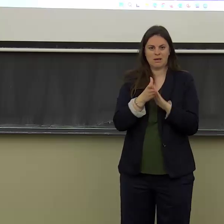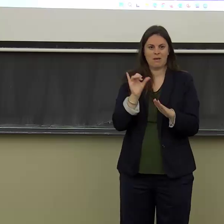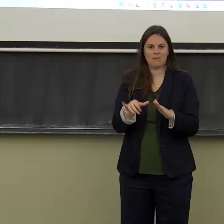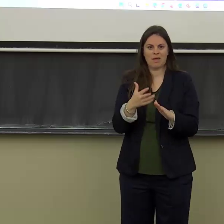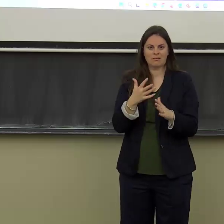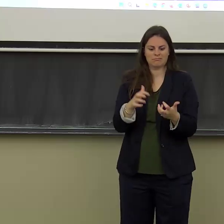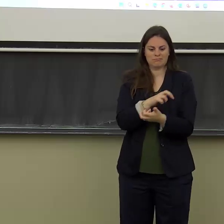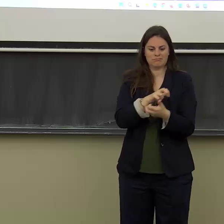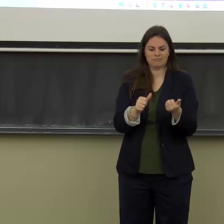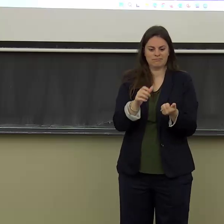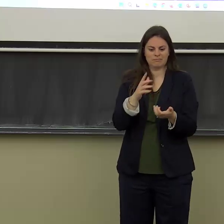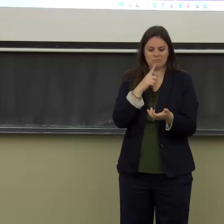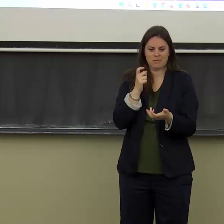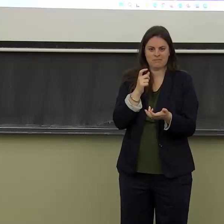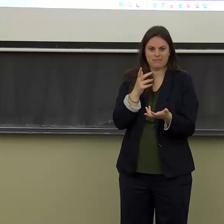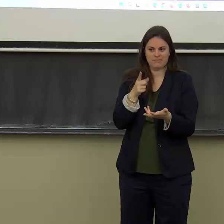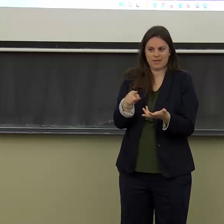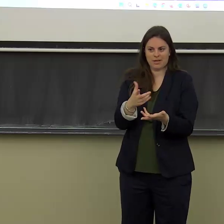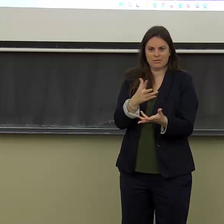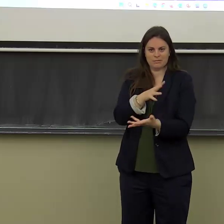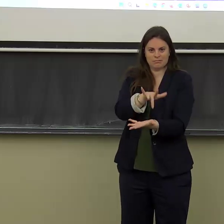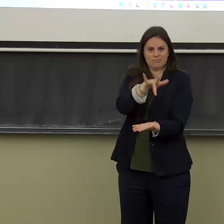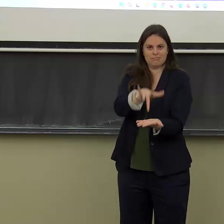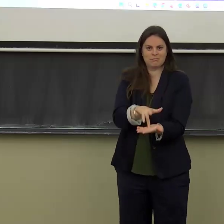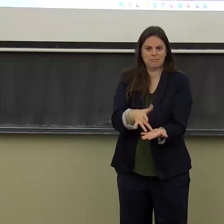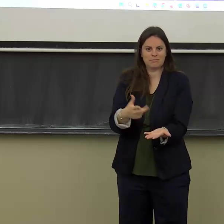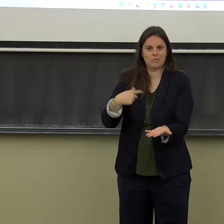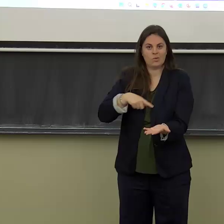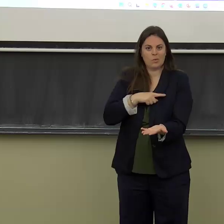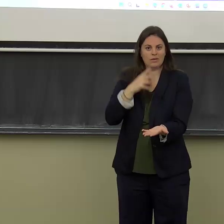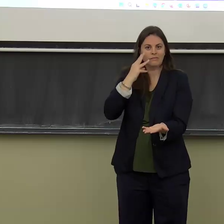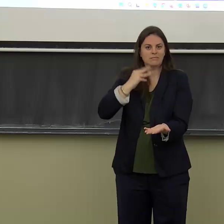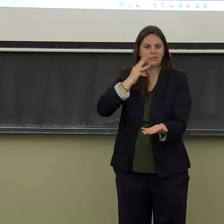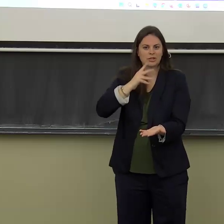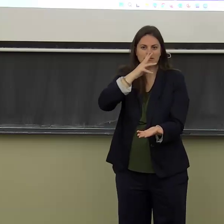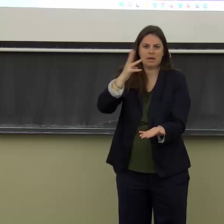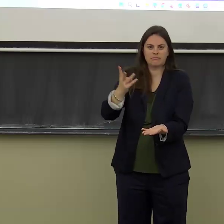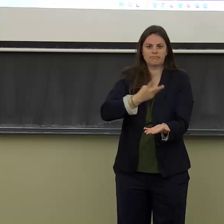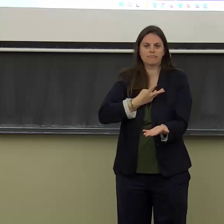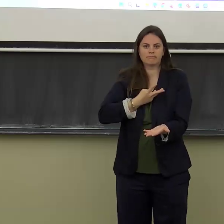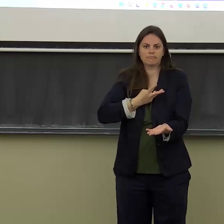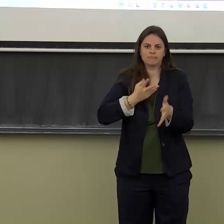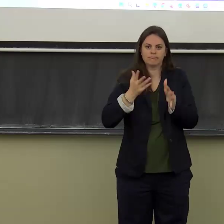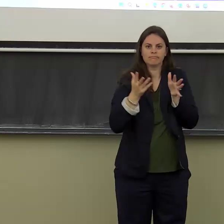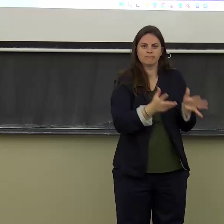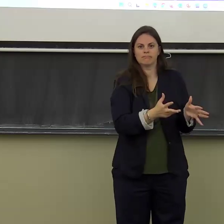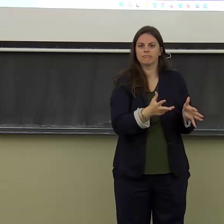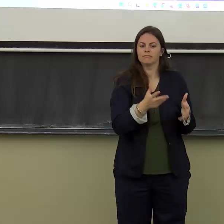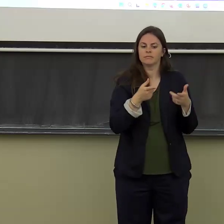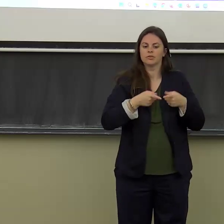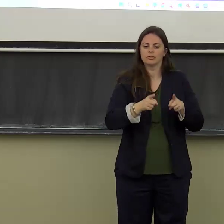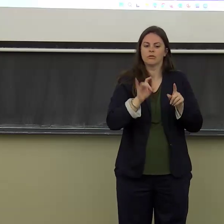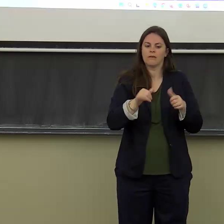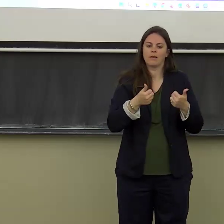that defense, because we've been abandoned in the attempt